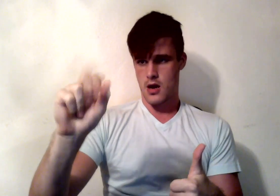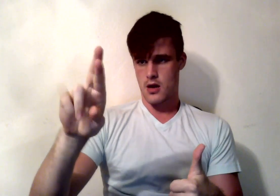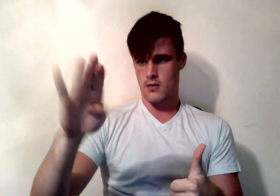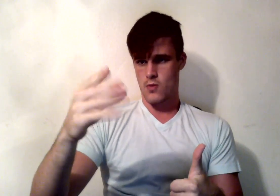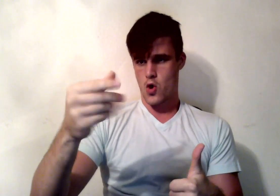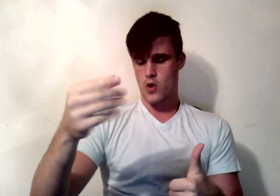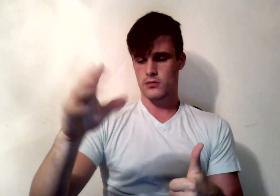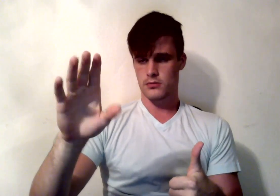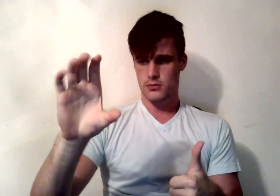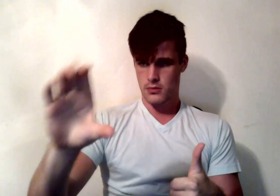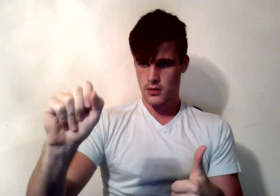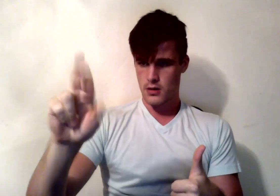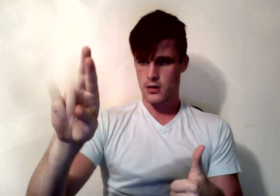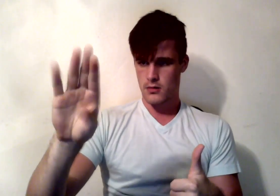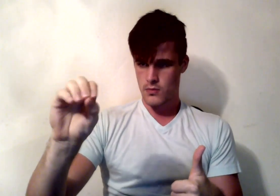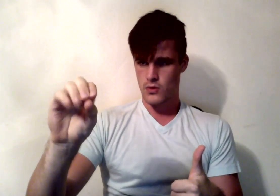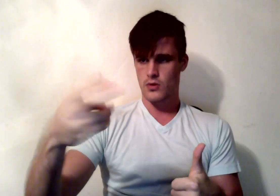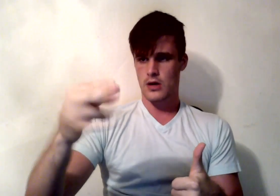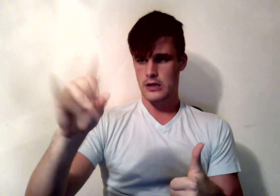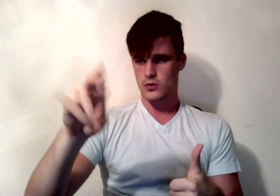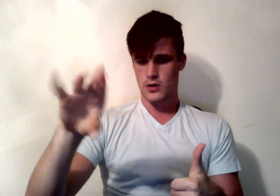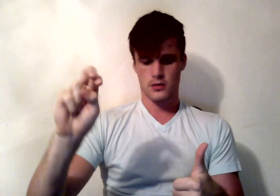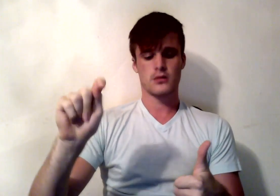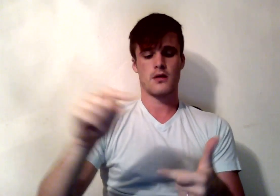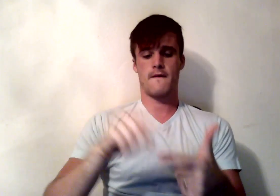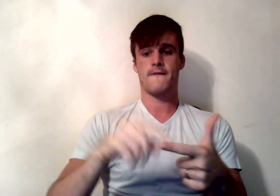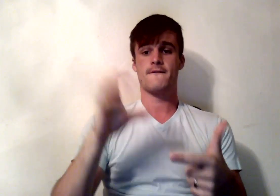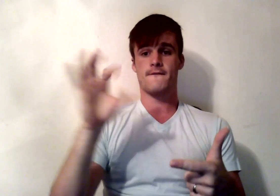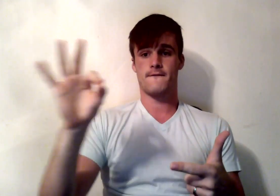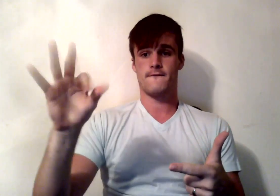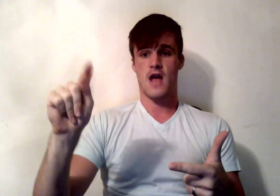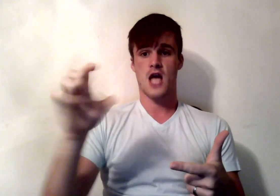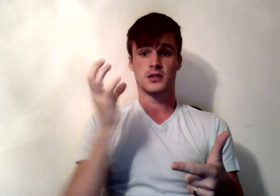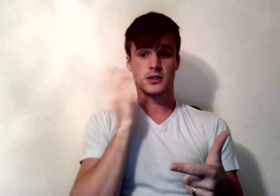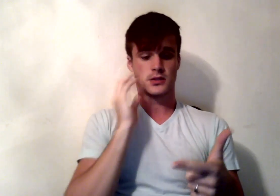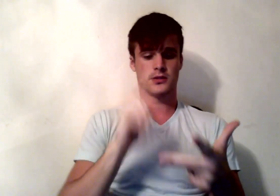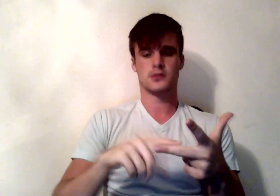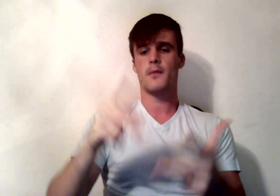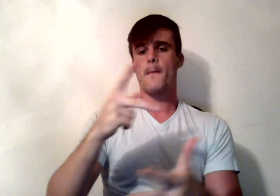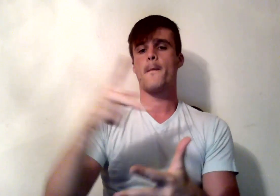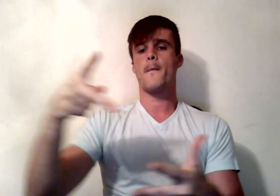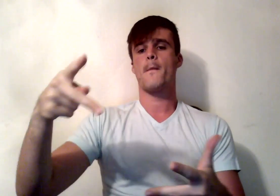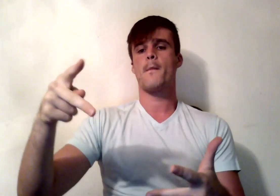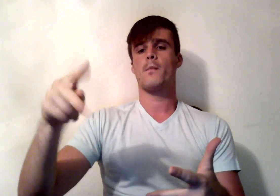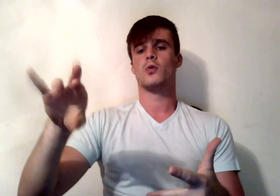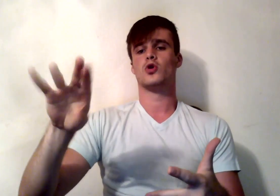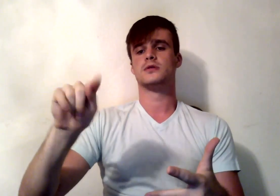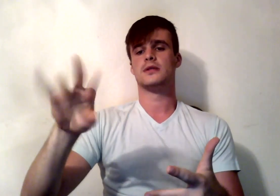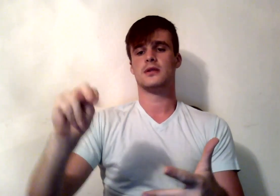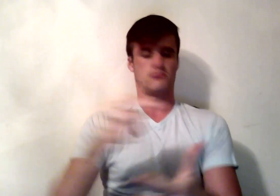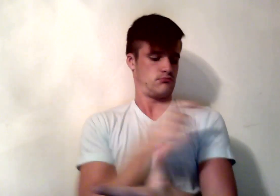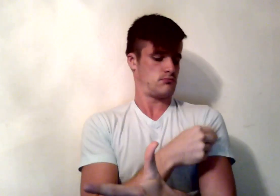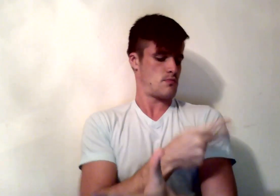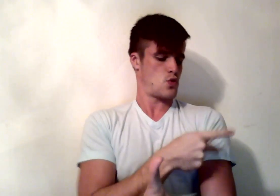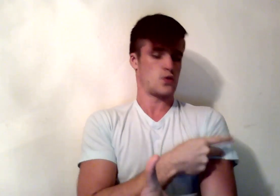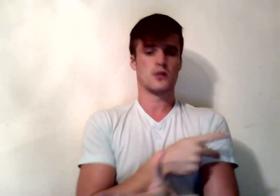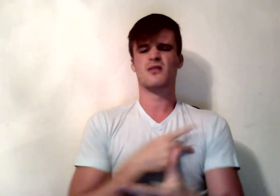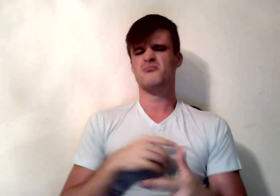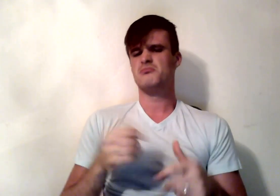not a nutrient. Do you want to know what it is? Well, I'll tell you, but you'll have to wait until the end of the lesson to find out.